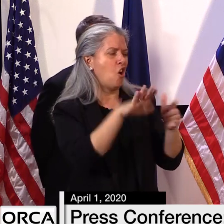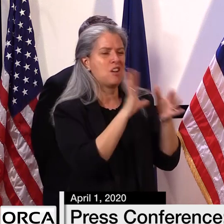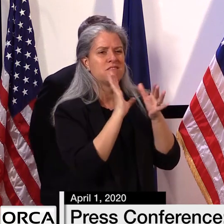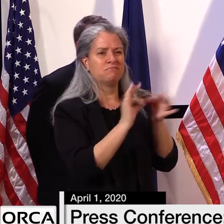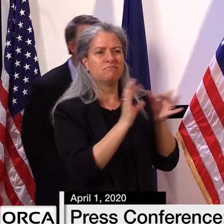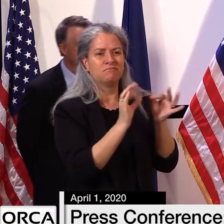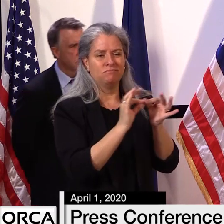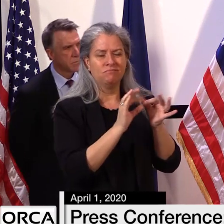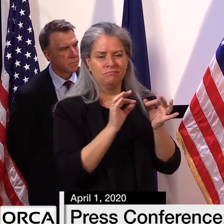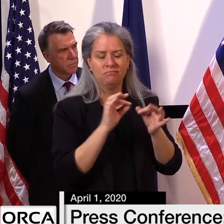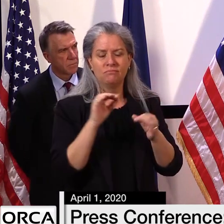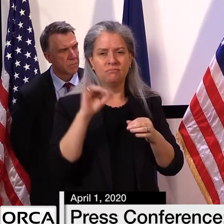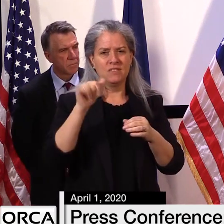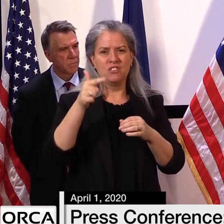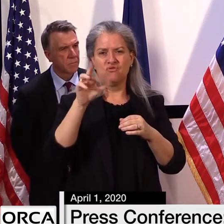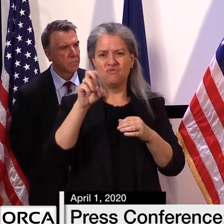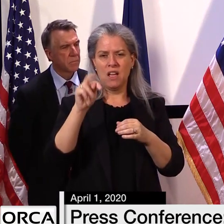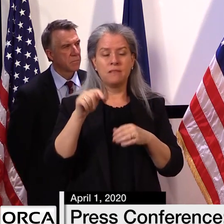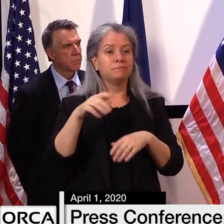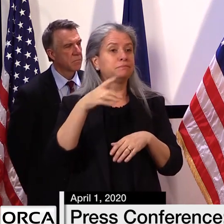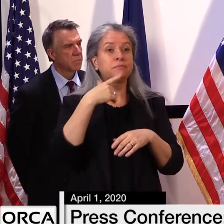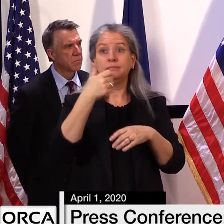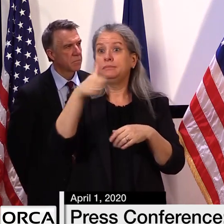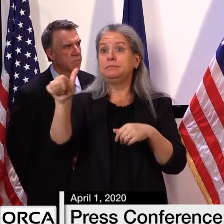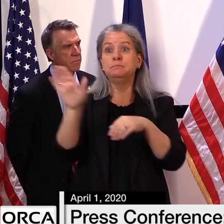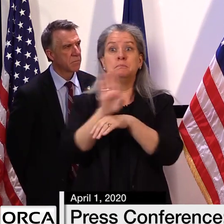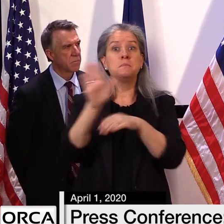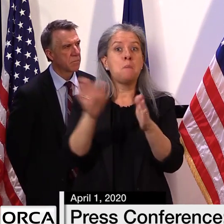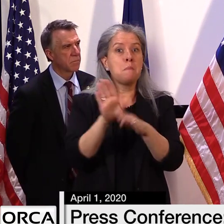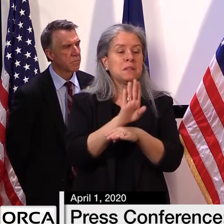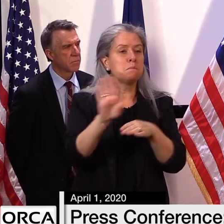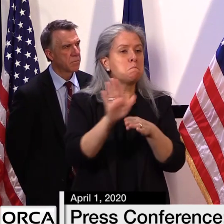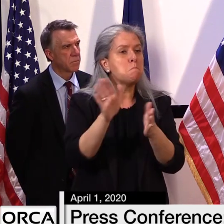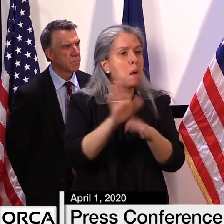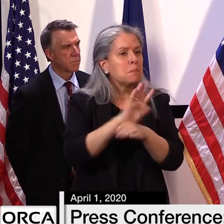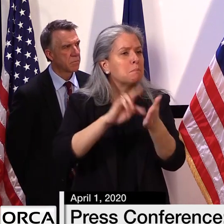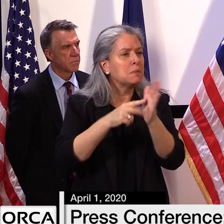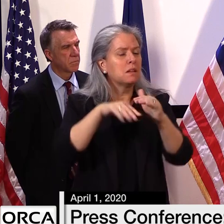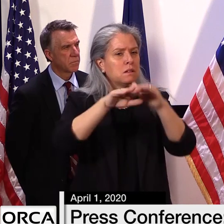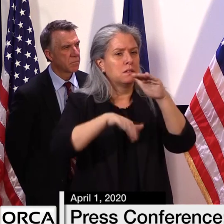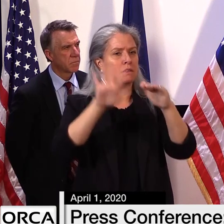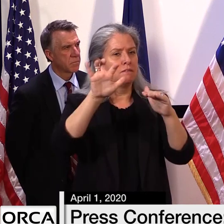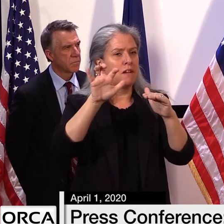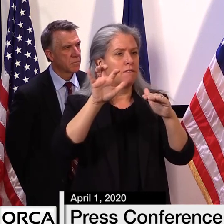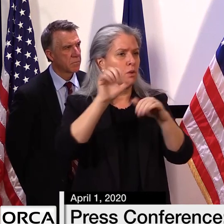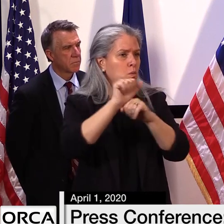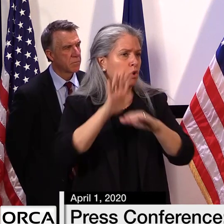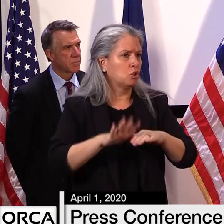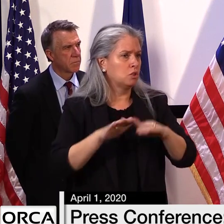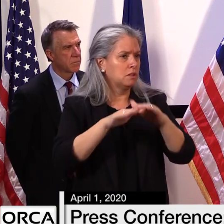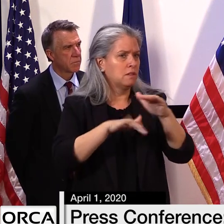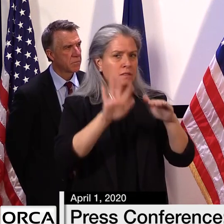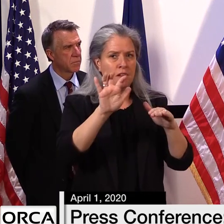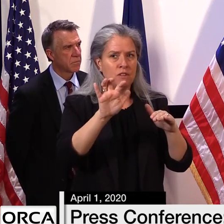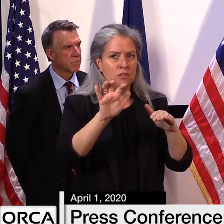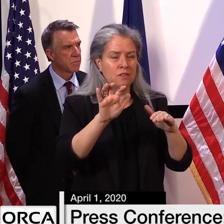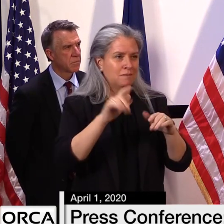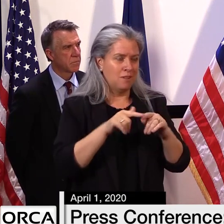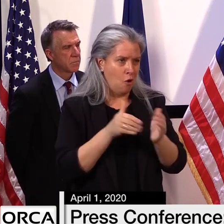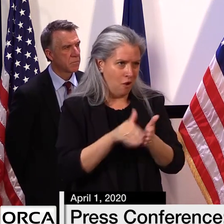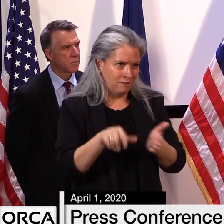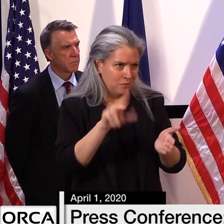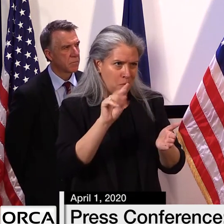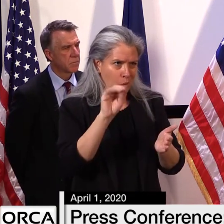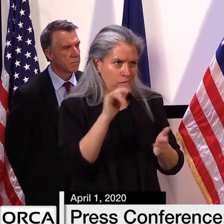about. That acquires any small business, and that's defined as fewer than 500 employees. But in Vermont, a lot of times it's three